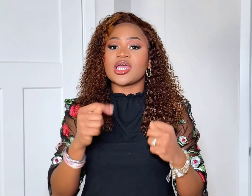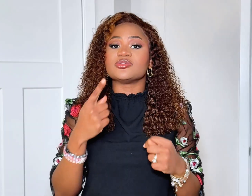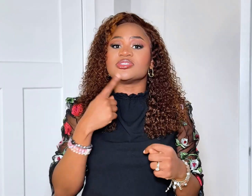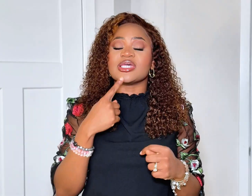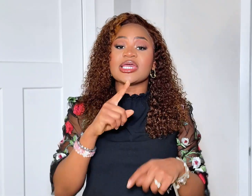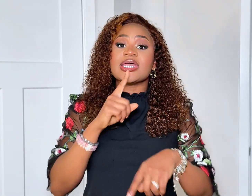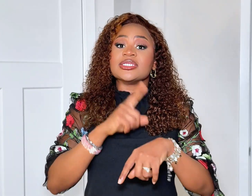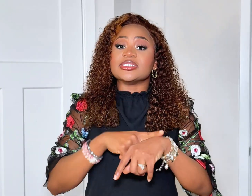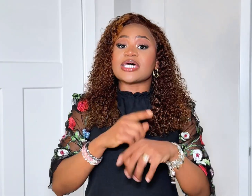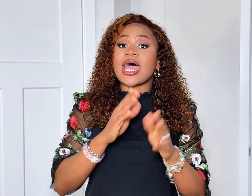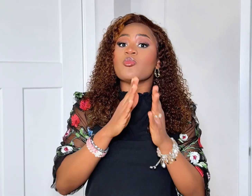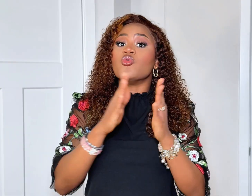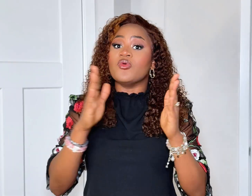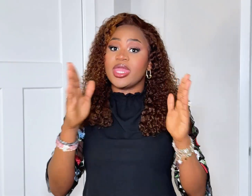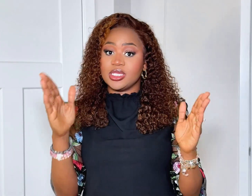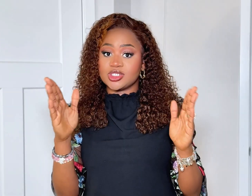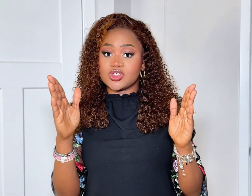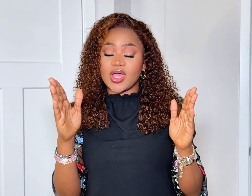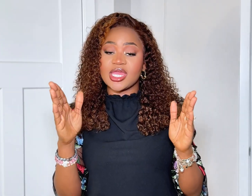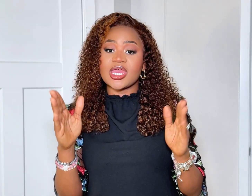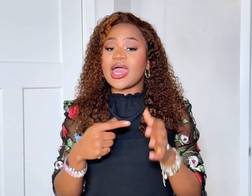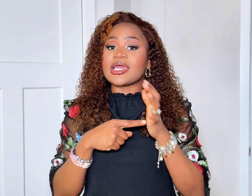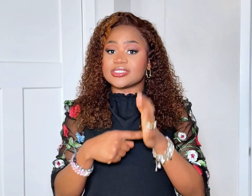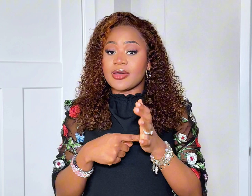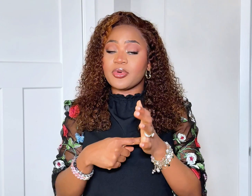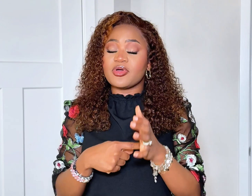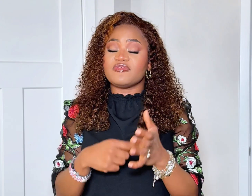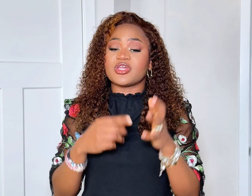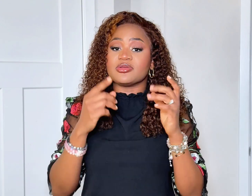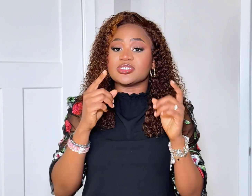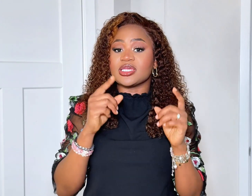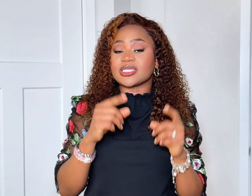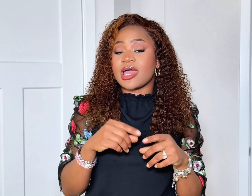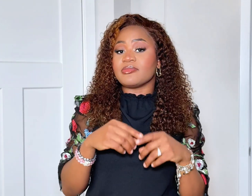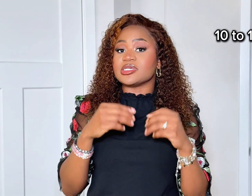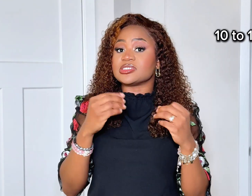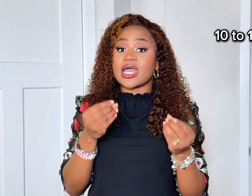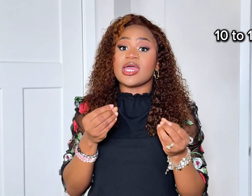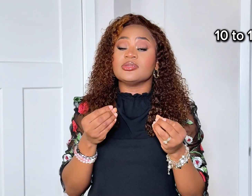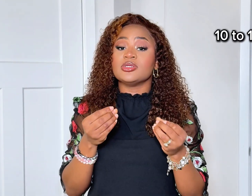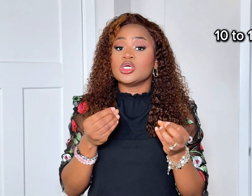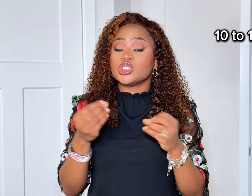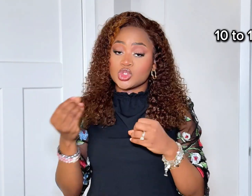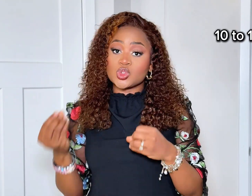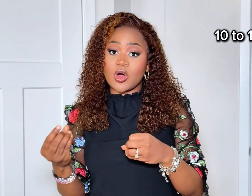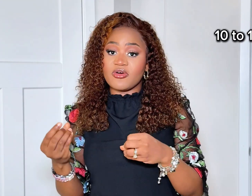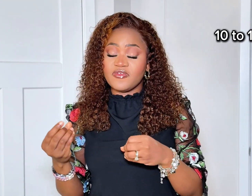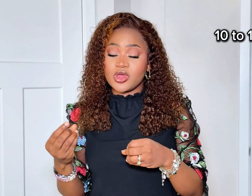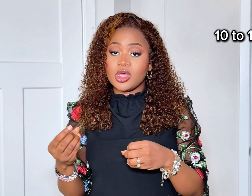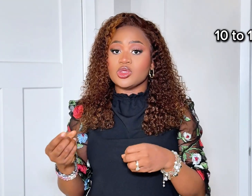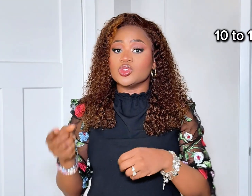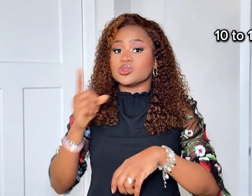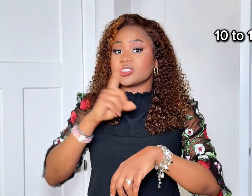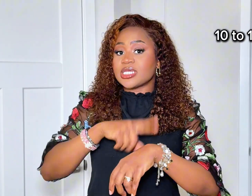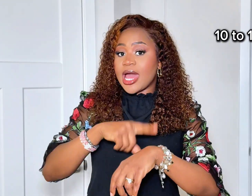to say the time range, right? Example, if you're trying to say the time is 10 to 12, you do